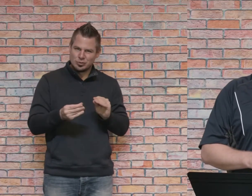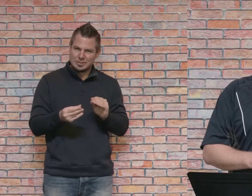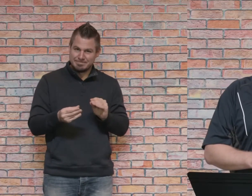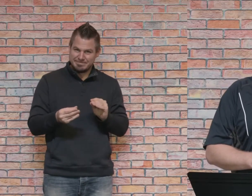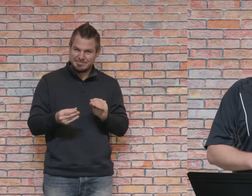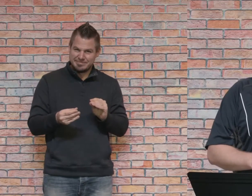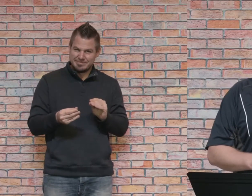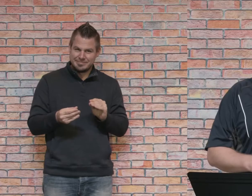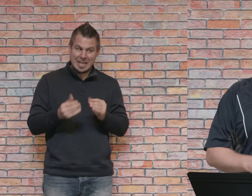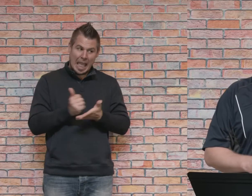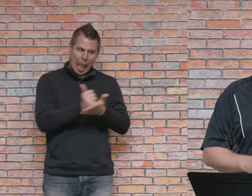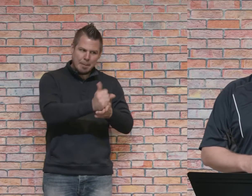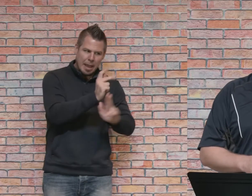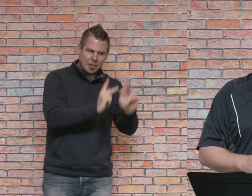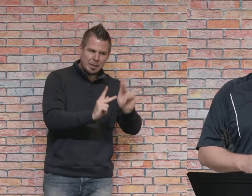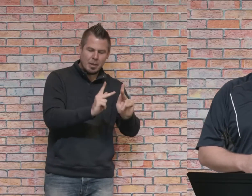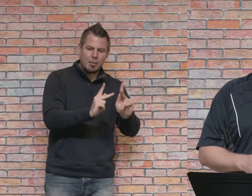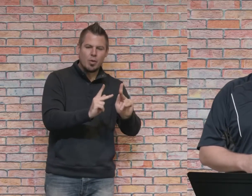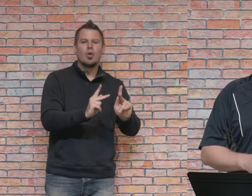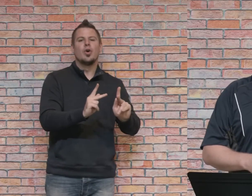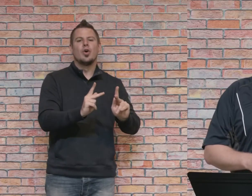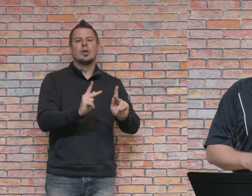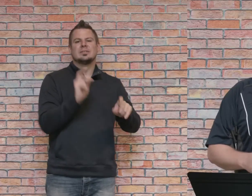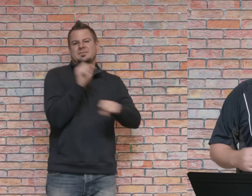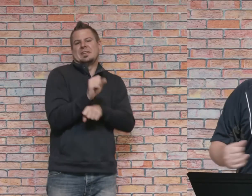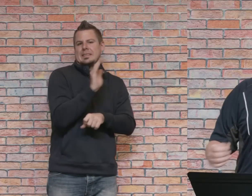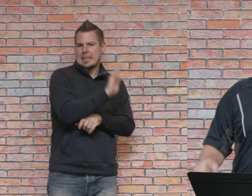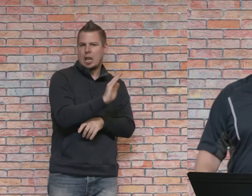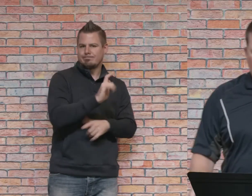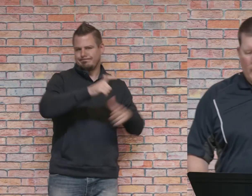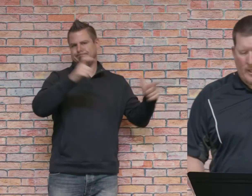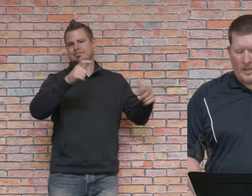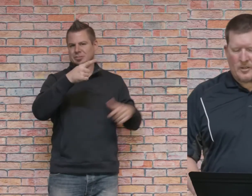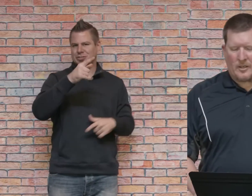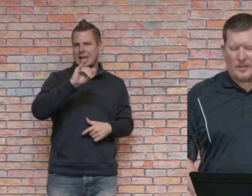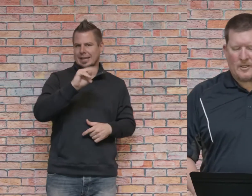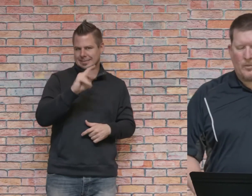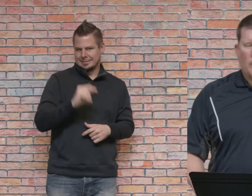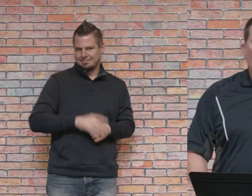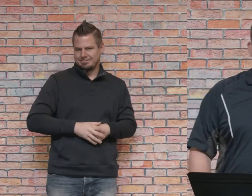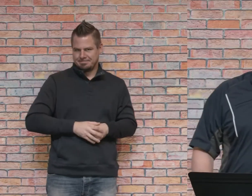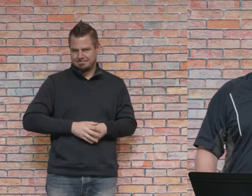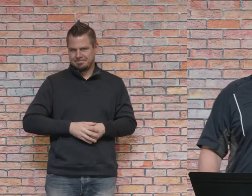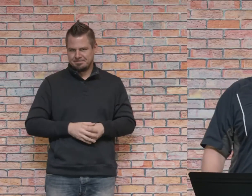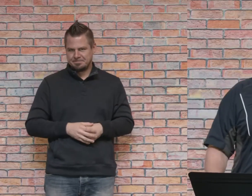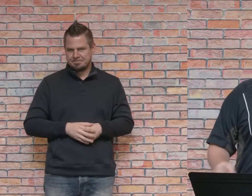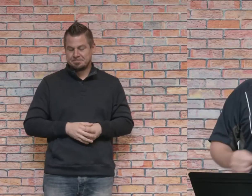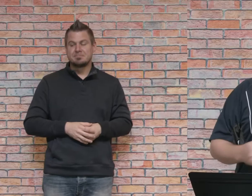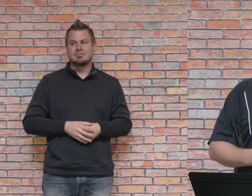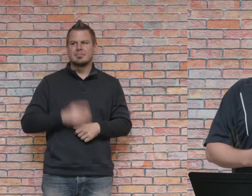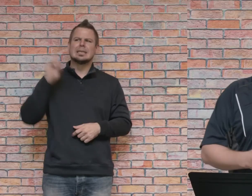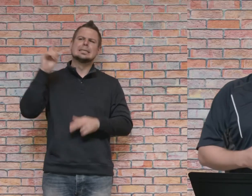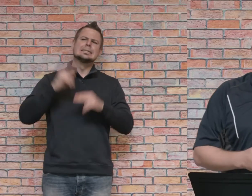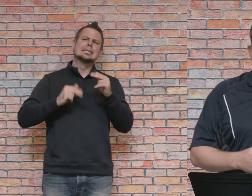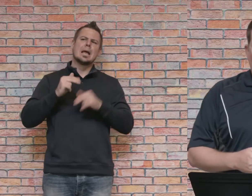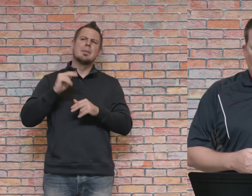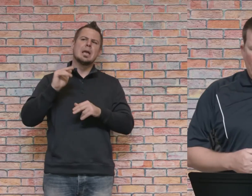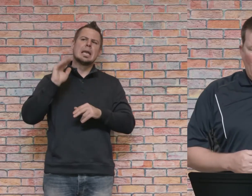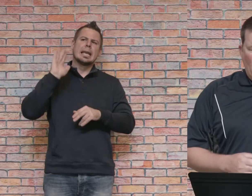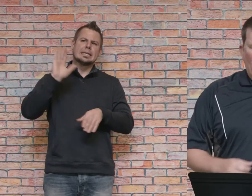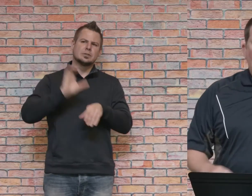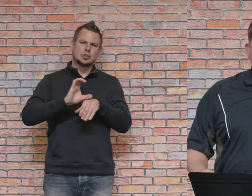take down the giants in other people's lives. We're created for connection, and he's building his church stone by